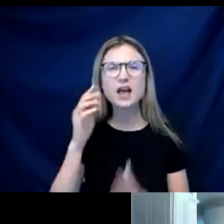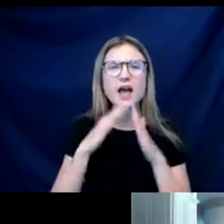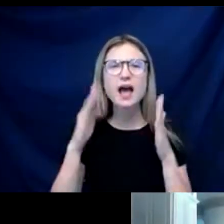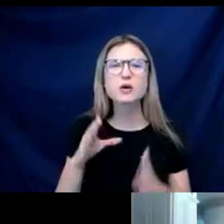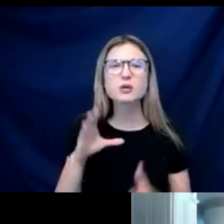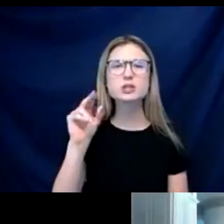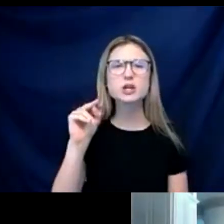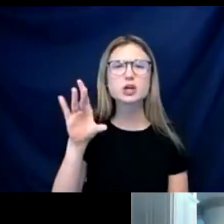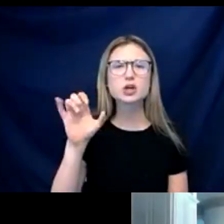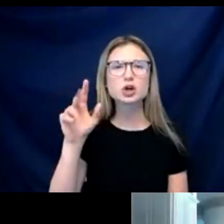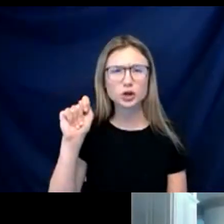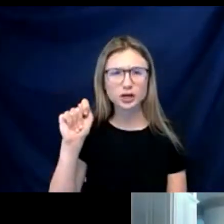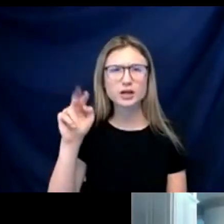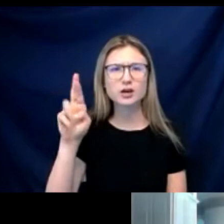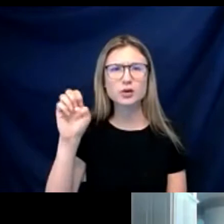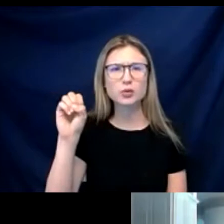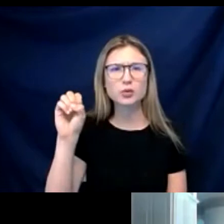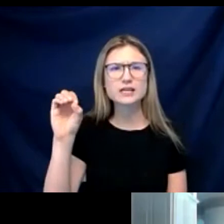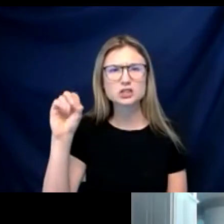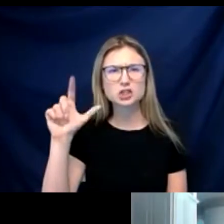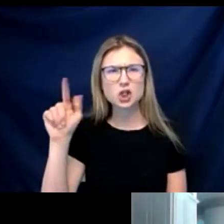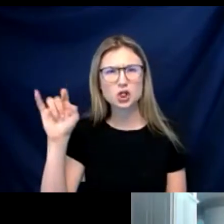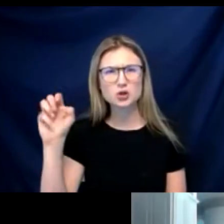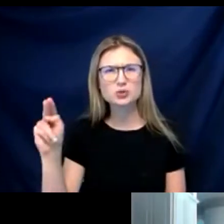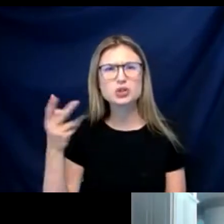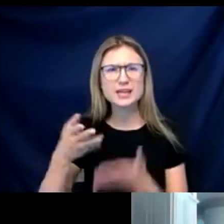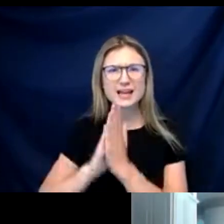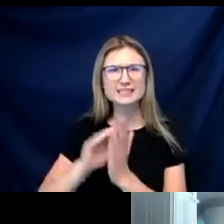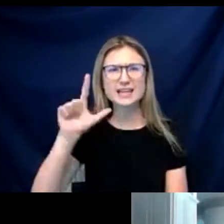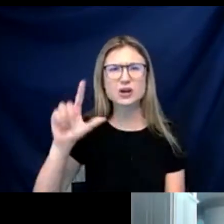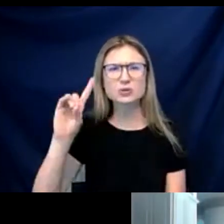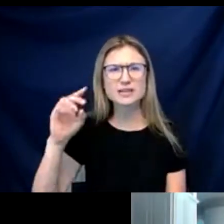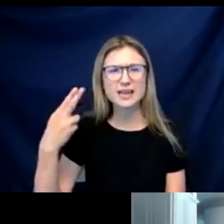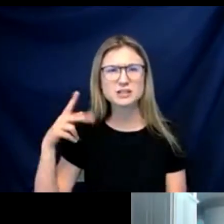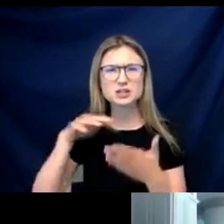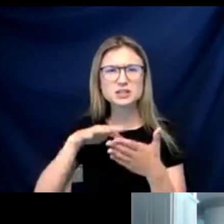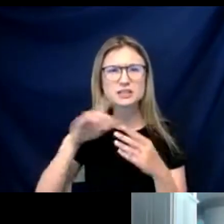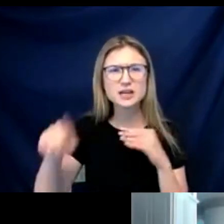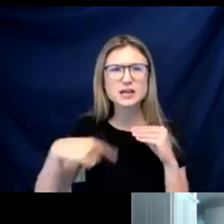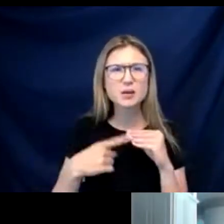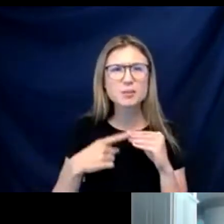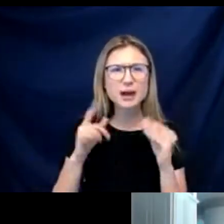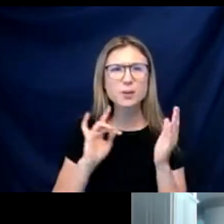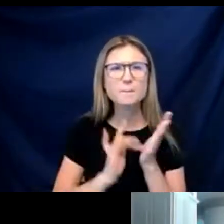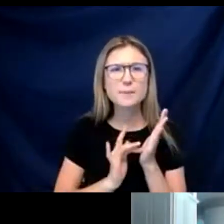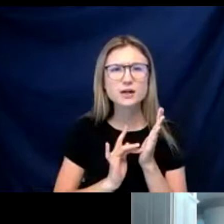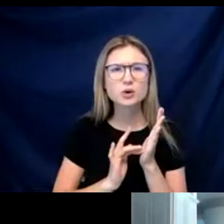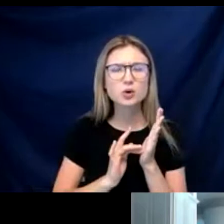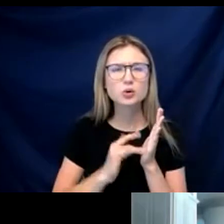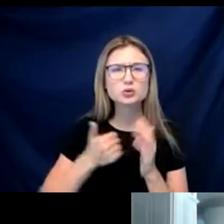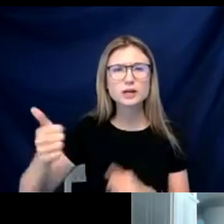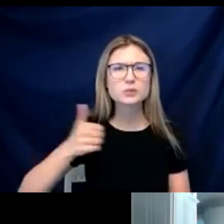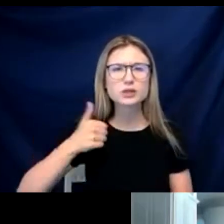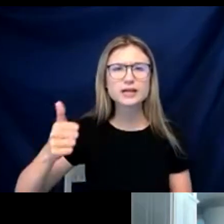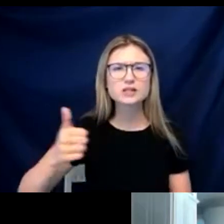resolution asking LDH to do a study in regards to medical transportation. The actual